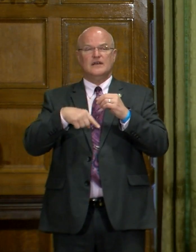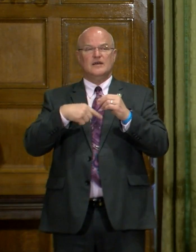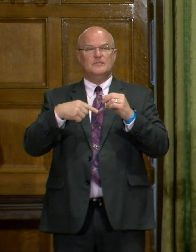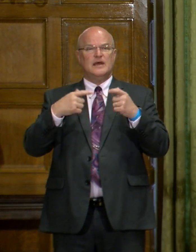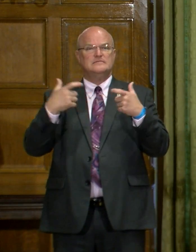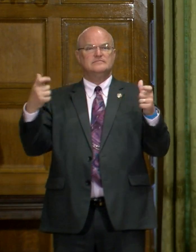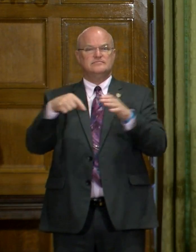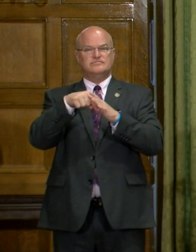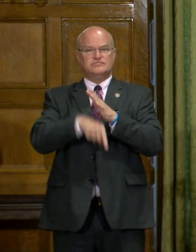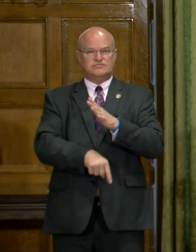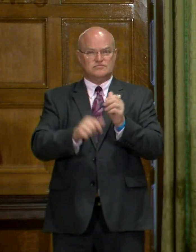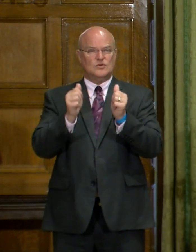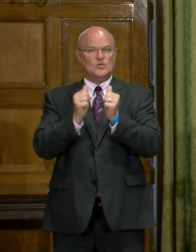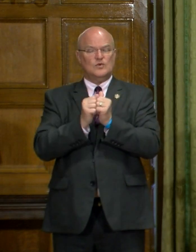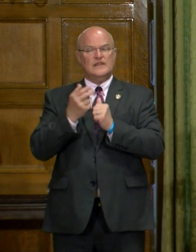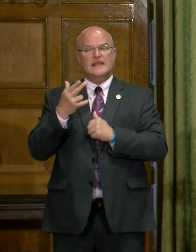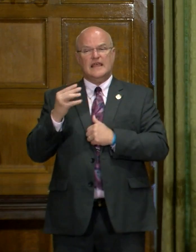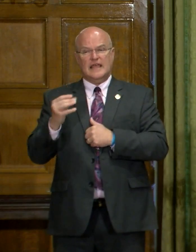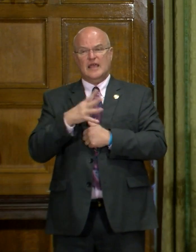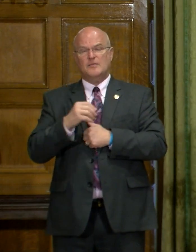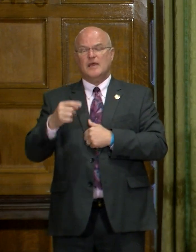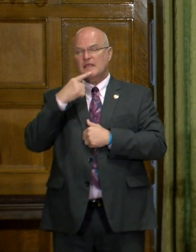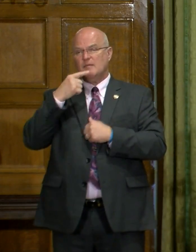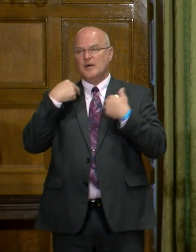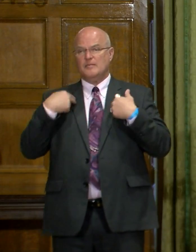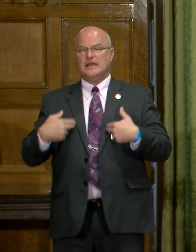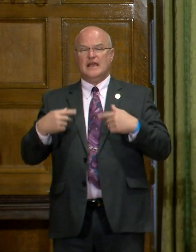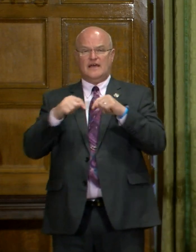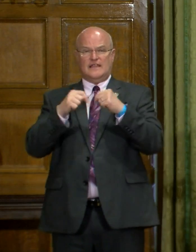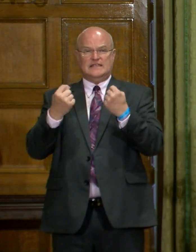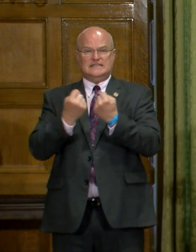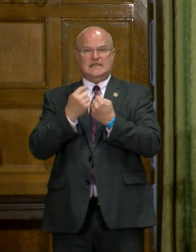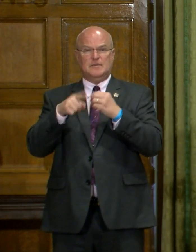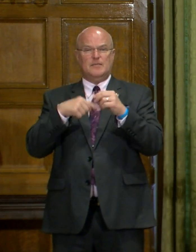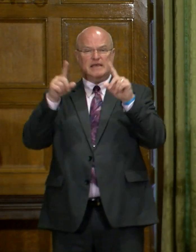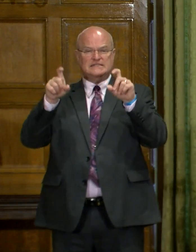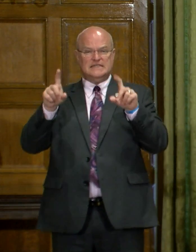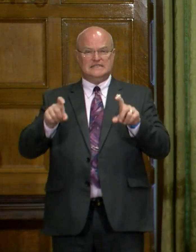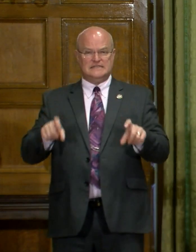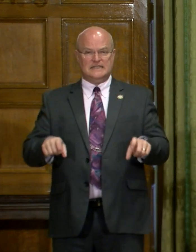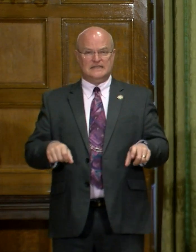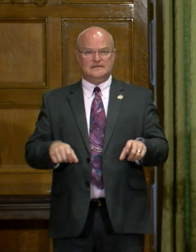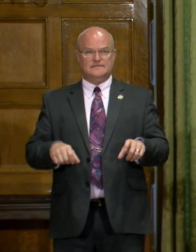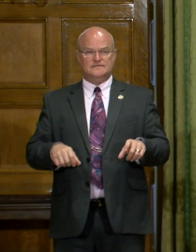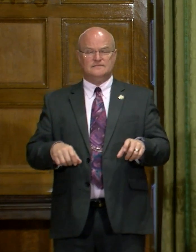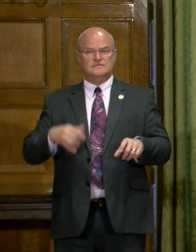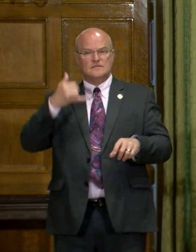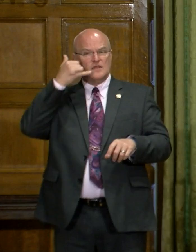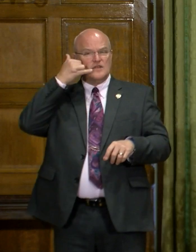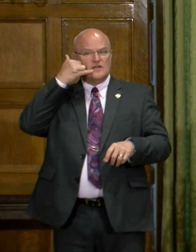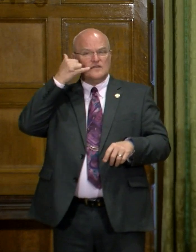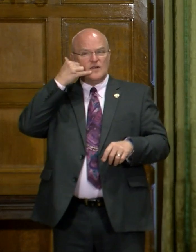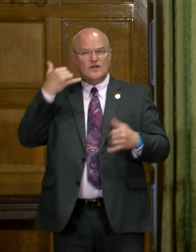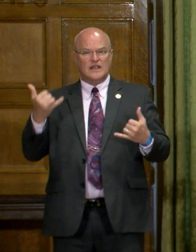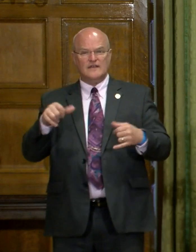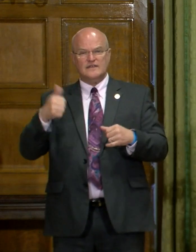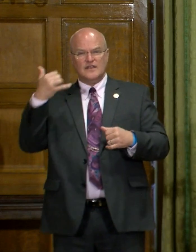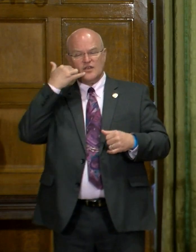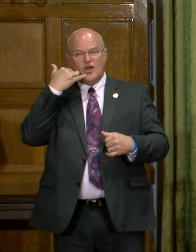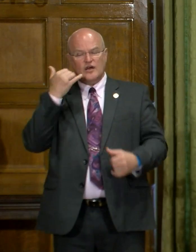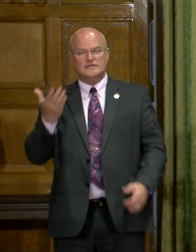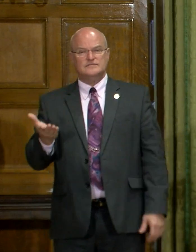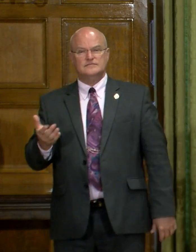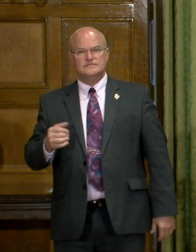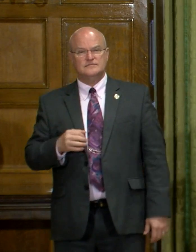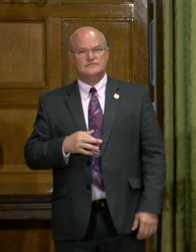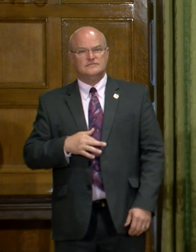in great detail with him and his public health team on testing. Remotely, let's go remotely if there's another